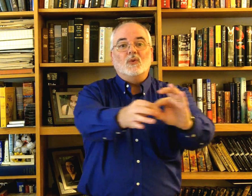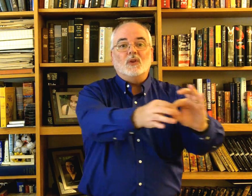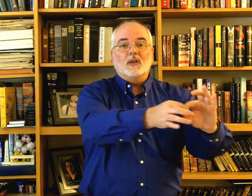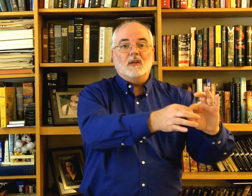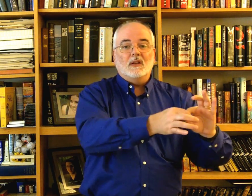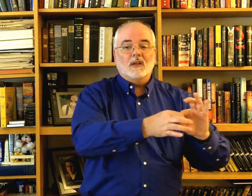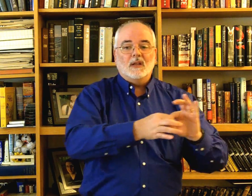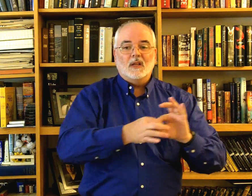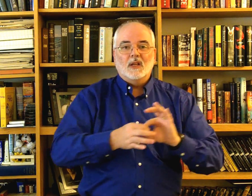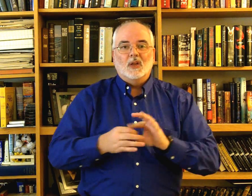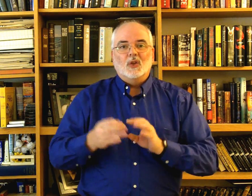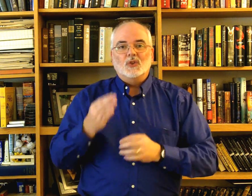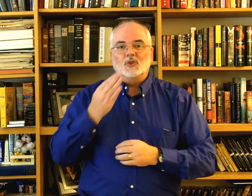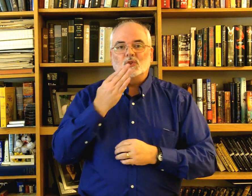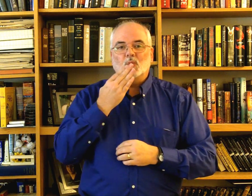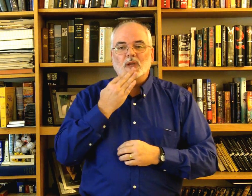union, sweet,